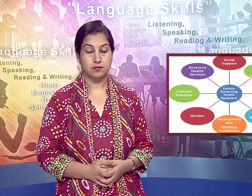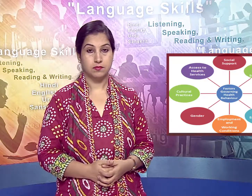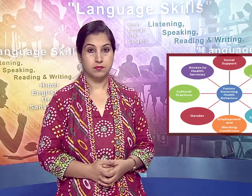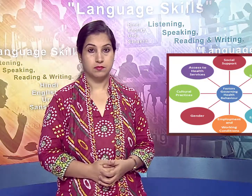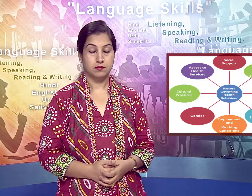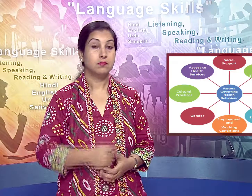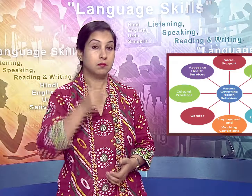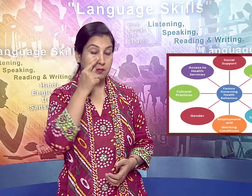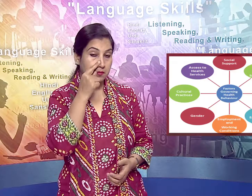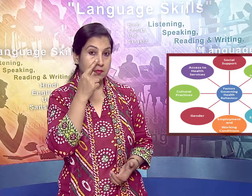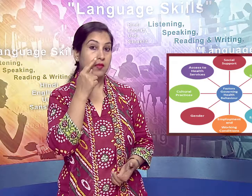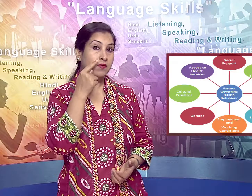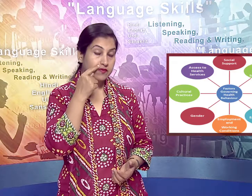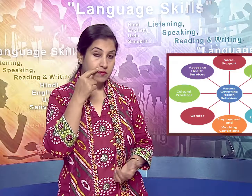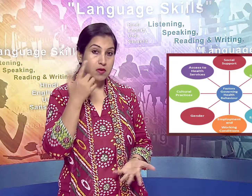The male, female.